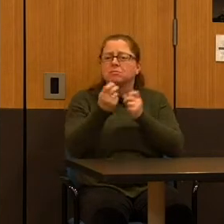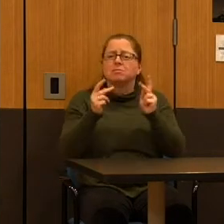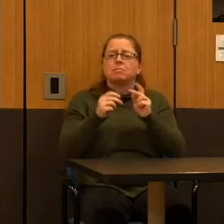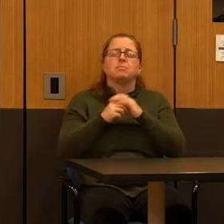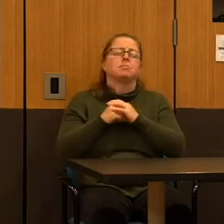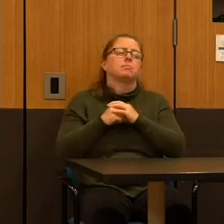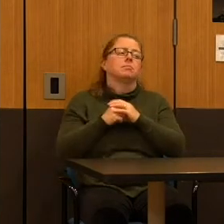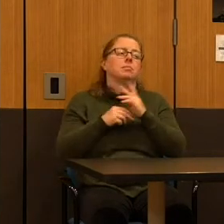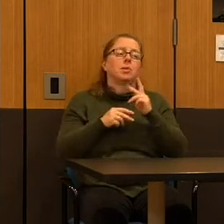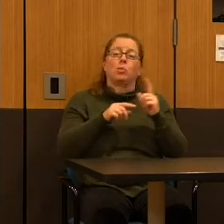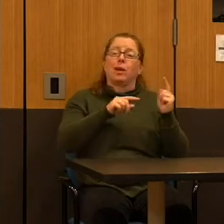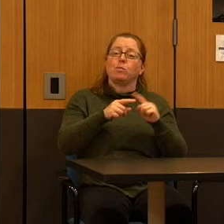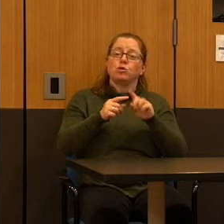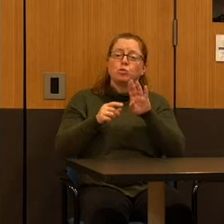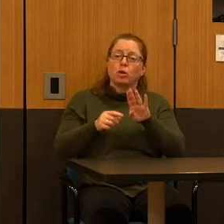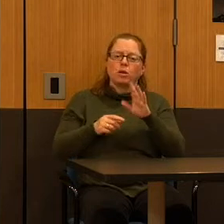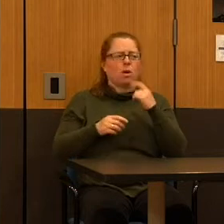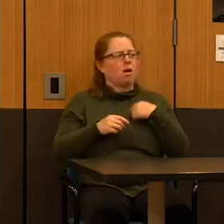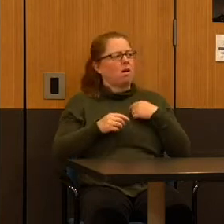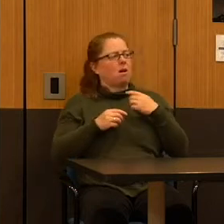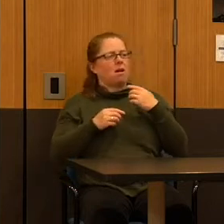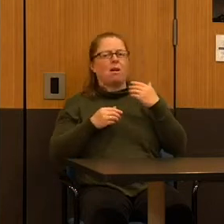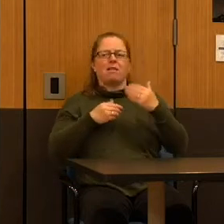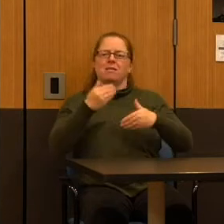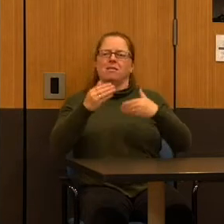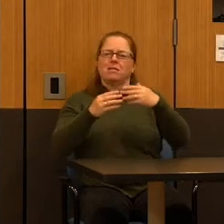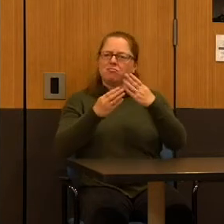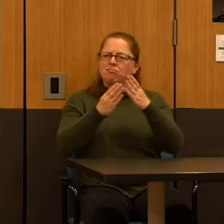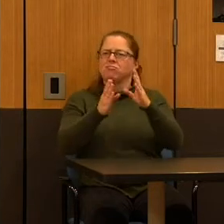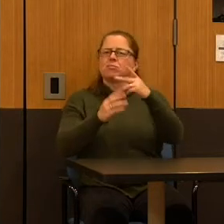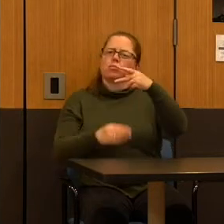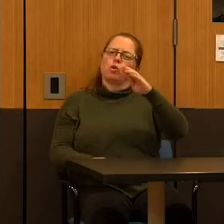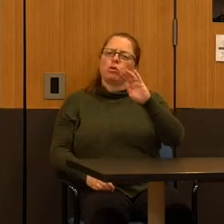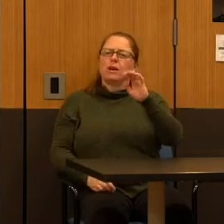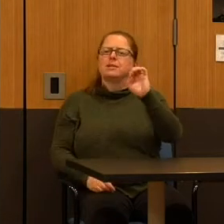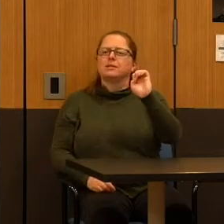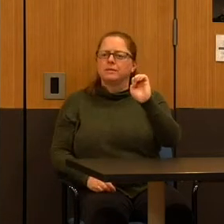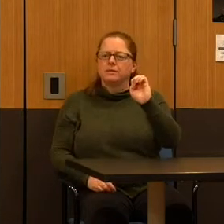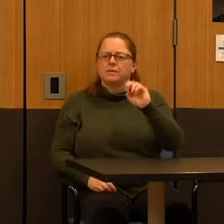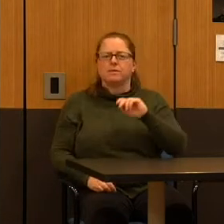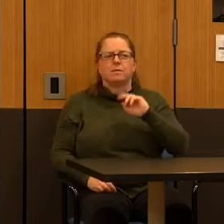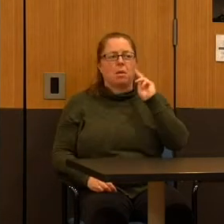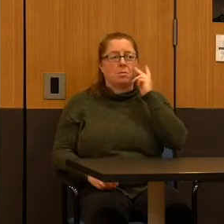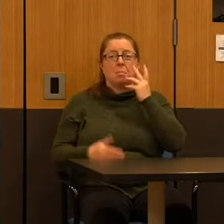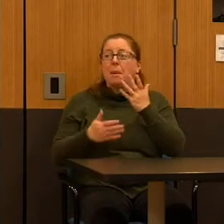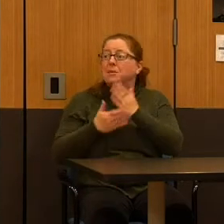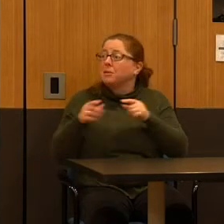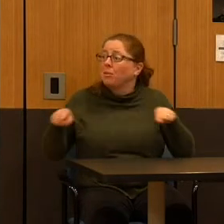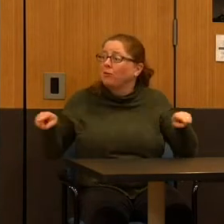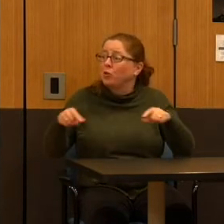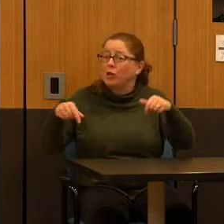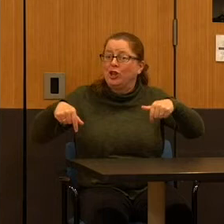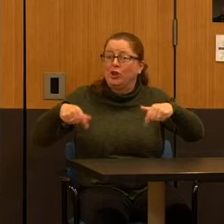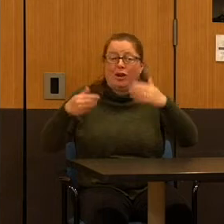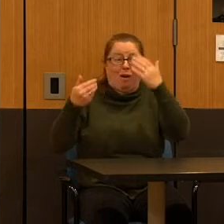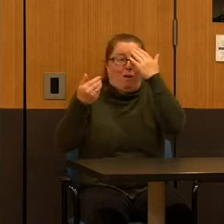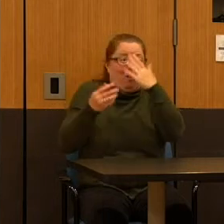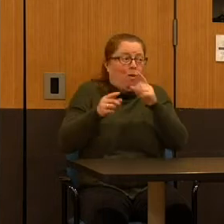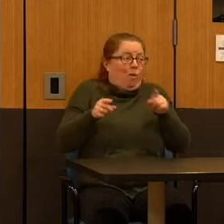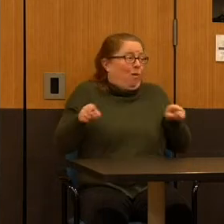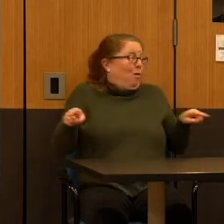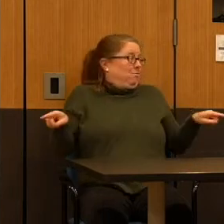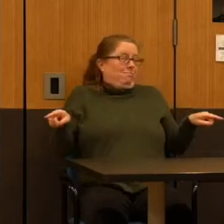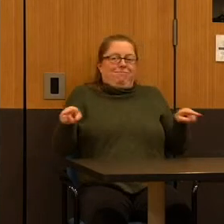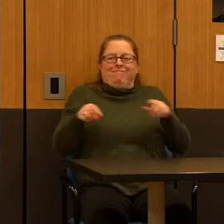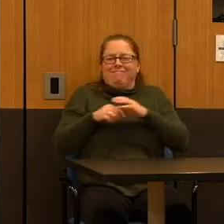to Berkeley for its progressive politics and became involved. I may be talking about people in the room. But there's a